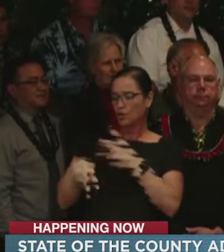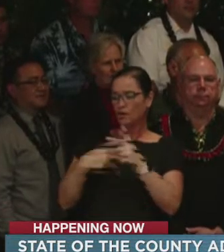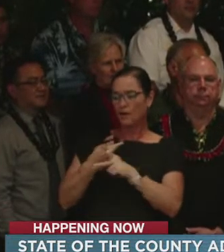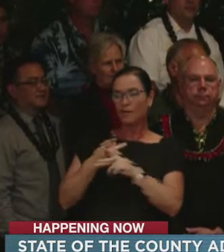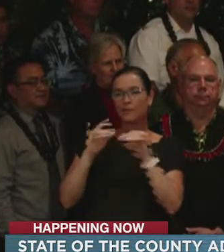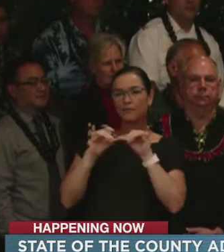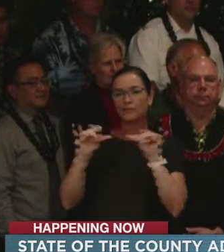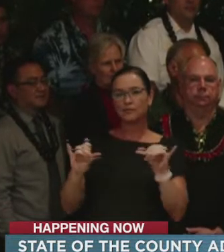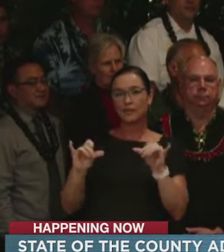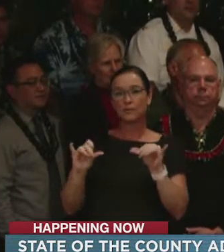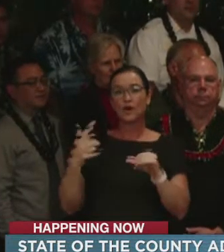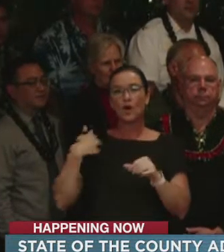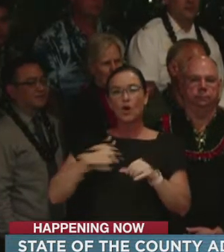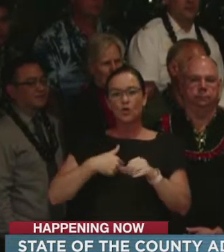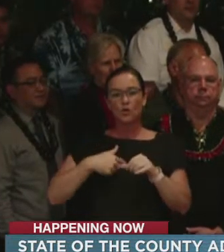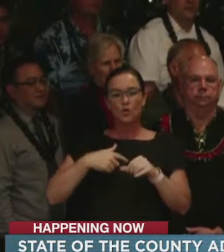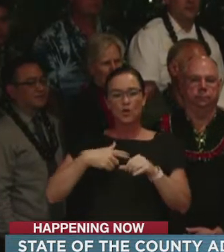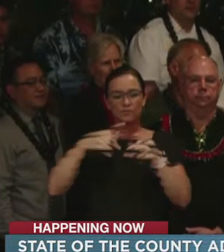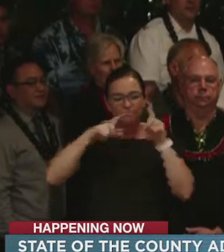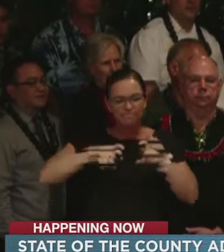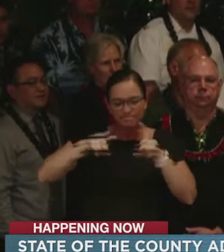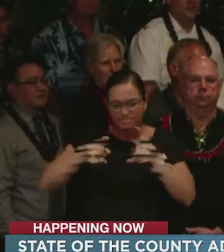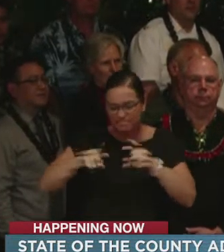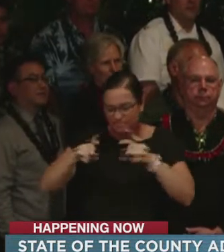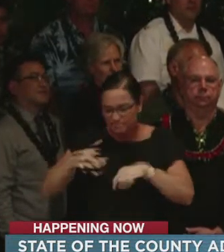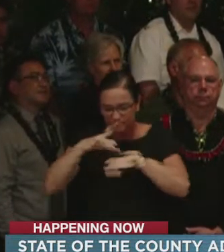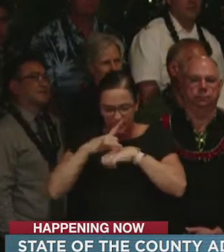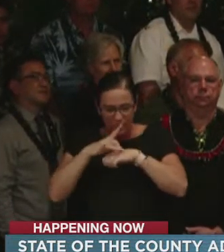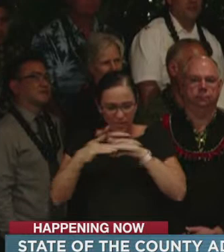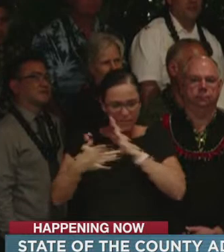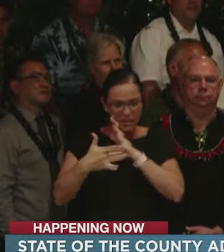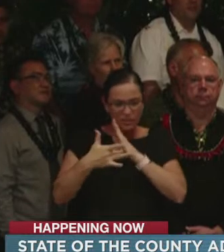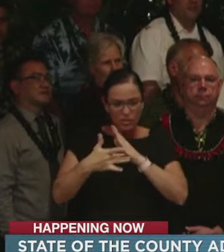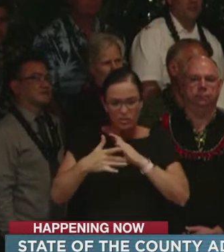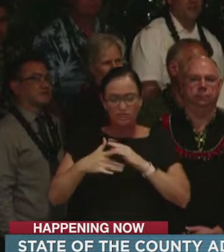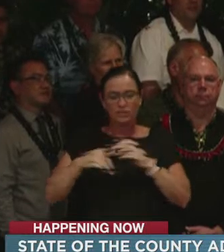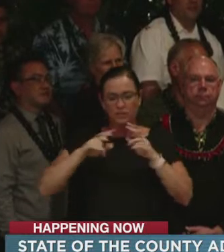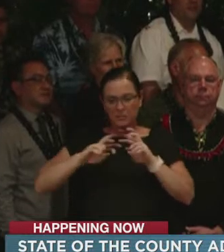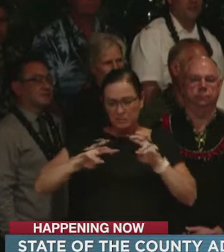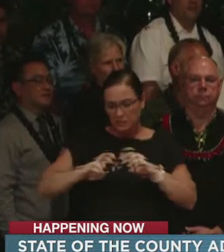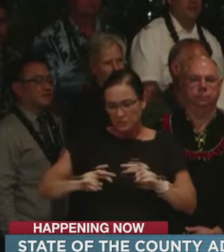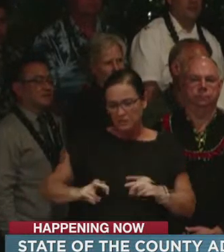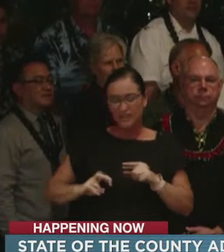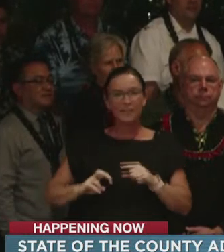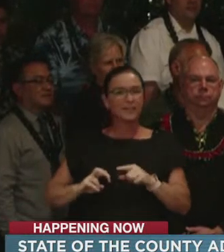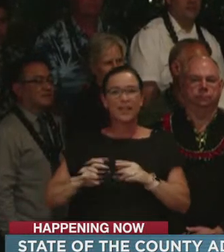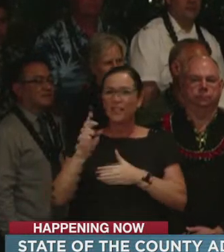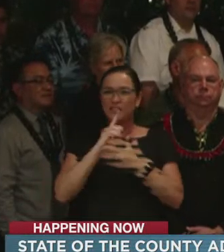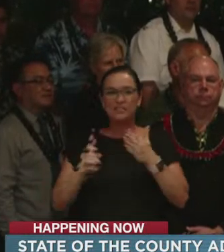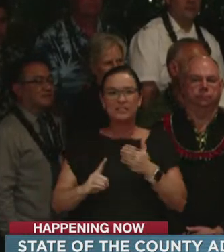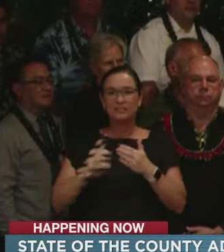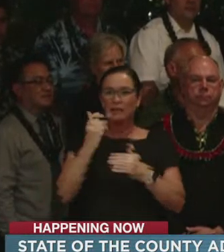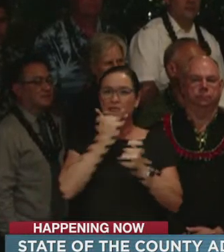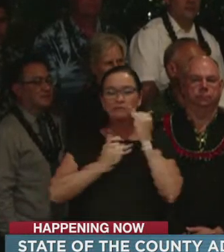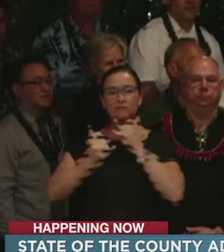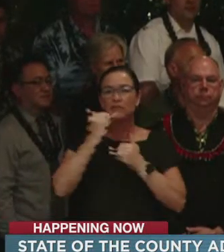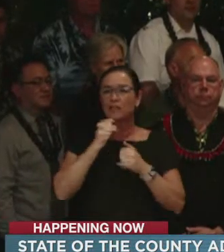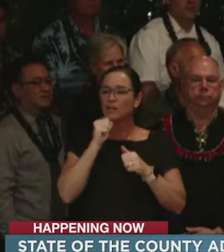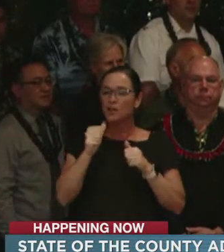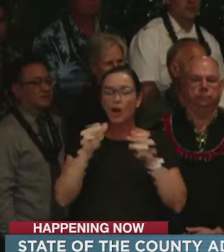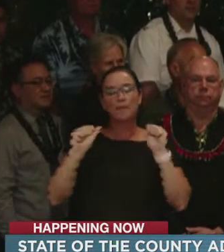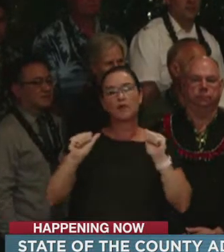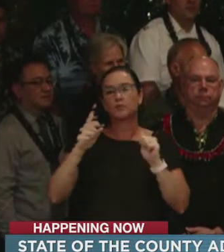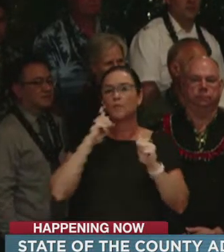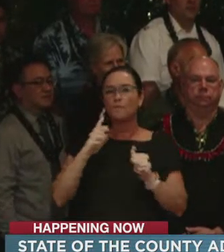doing geotechnical survey, we realized that there were significant design flaws that would not be physically possible for the county to